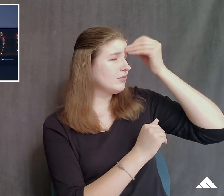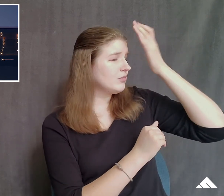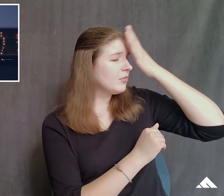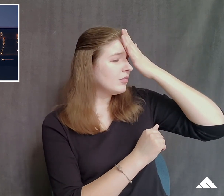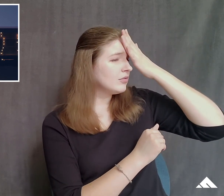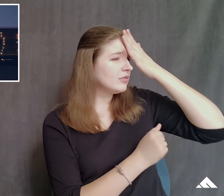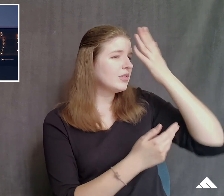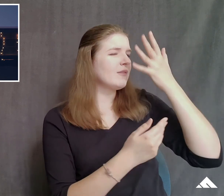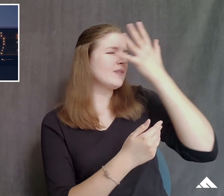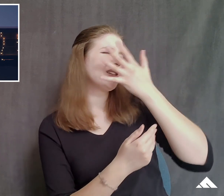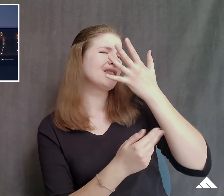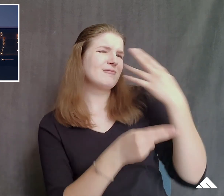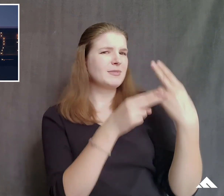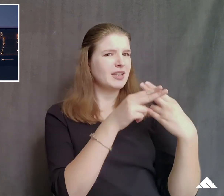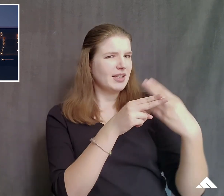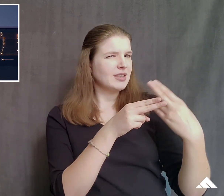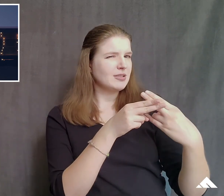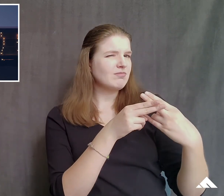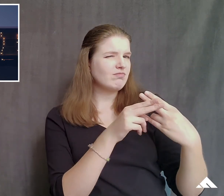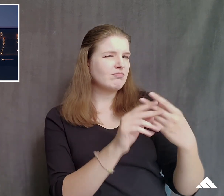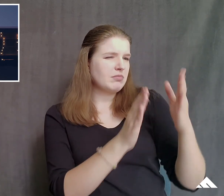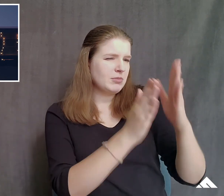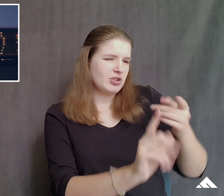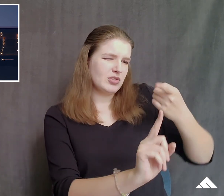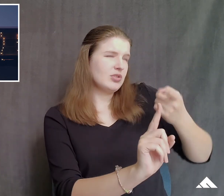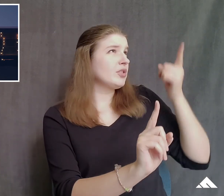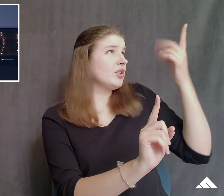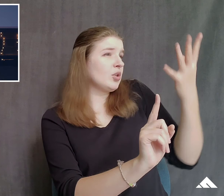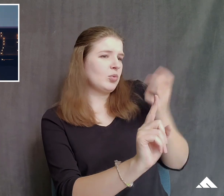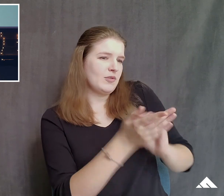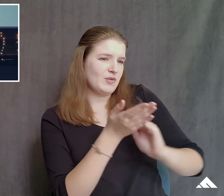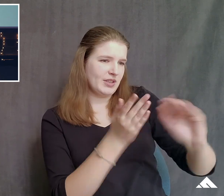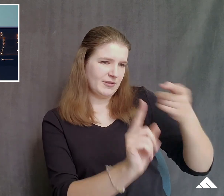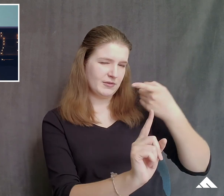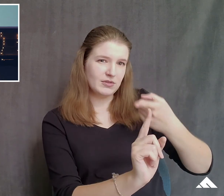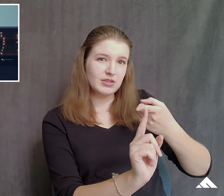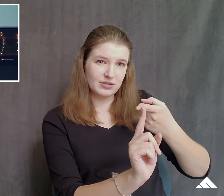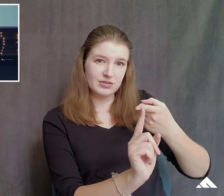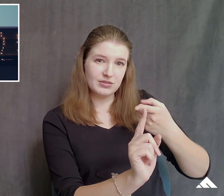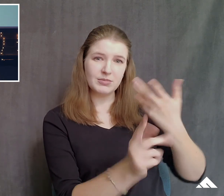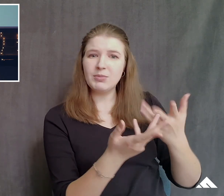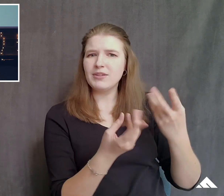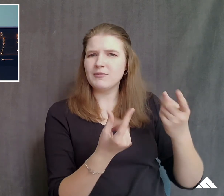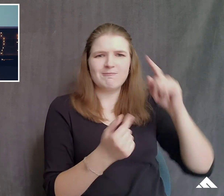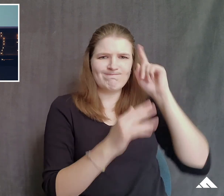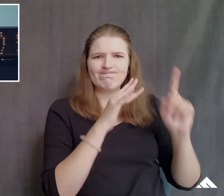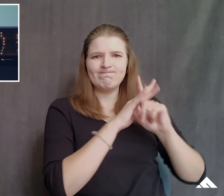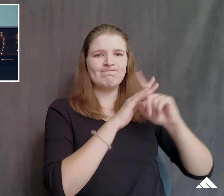the face or the name of a person that he wants you to forgive today. Maybe you already know the